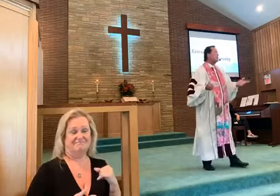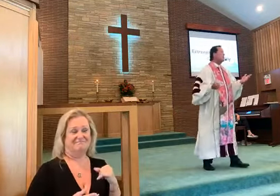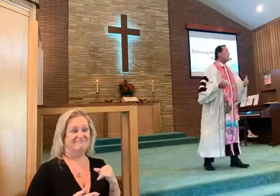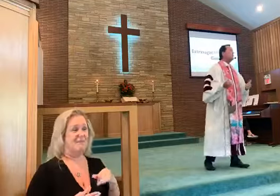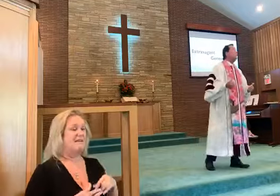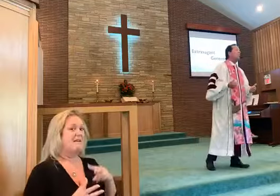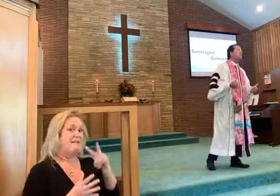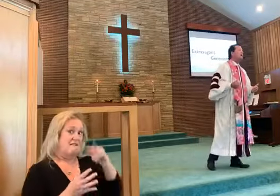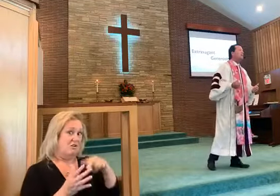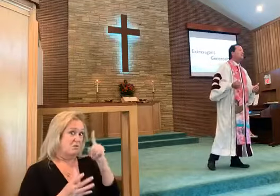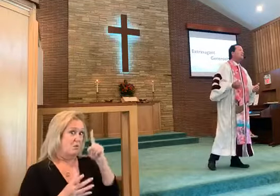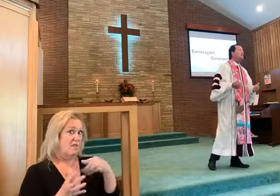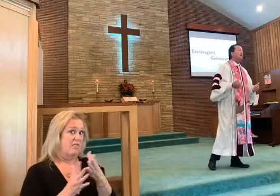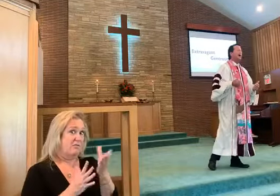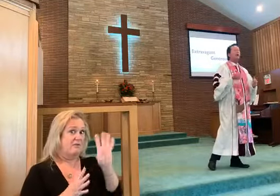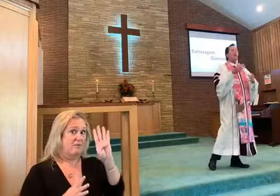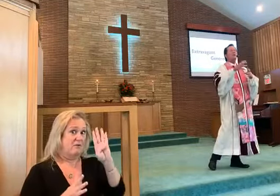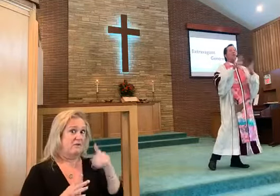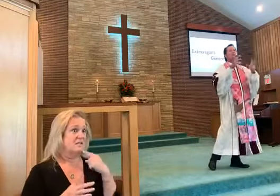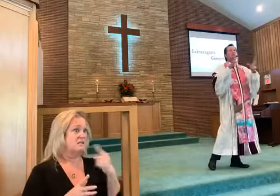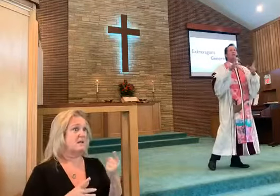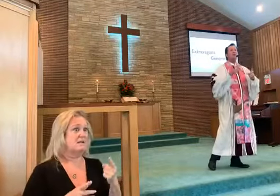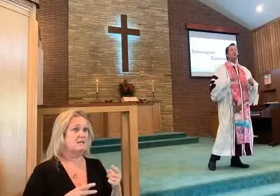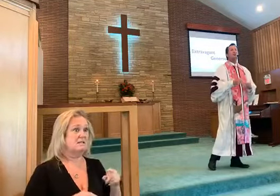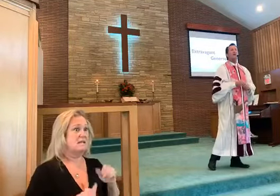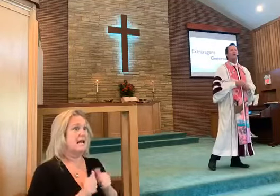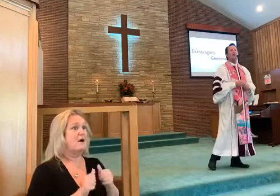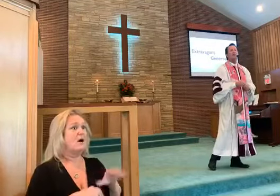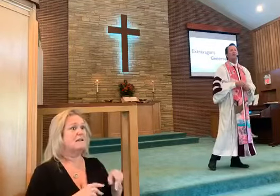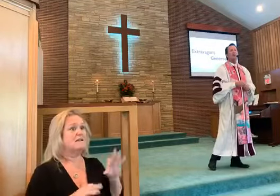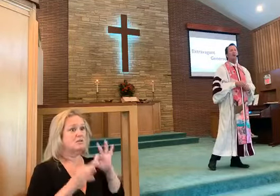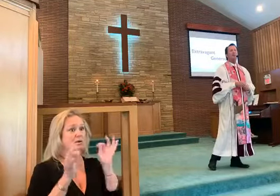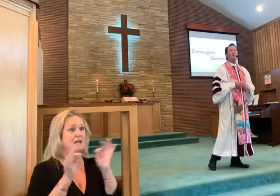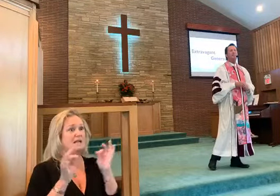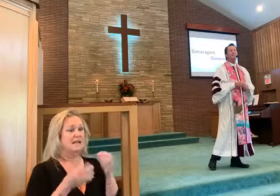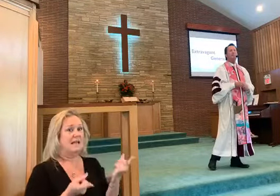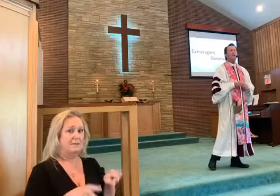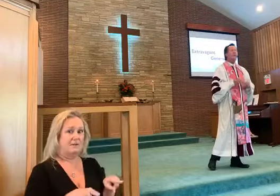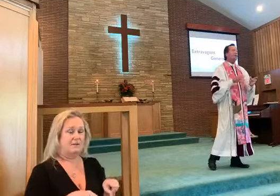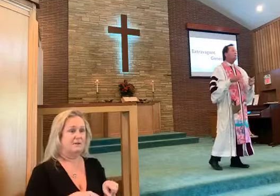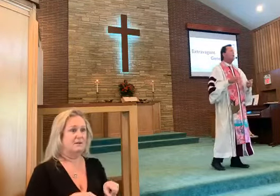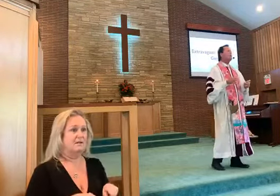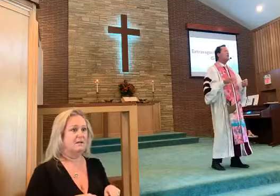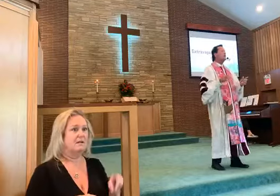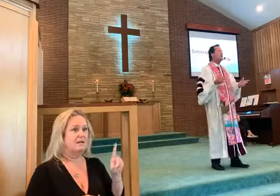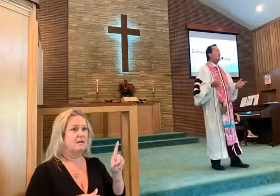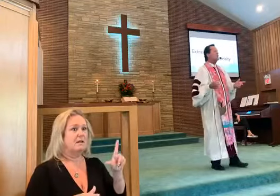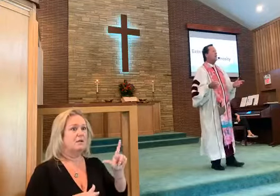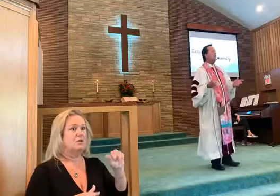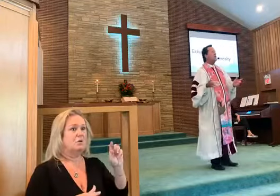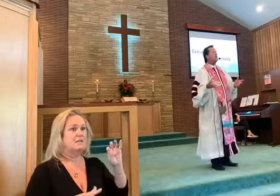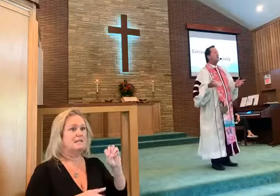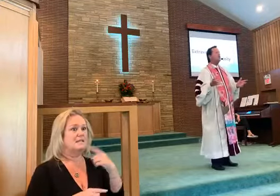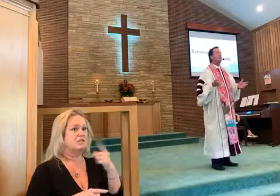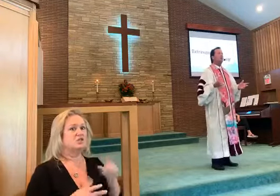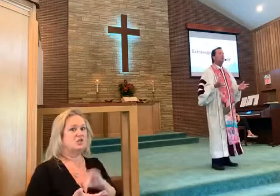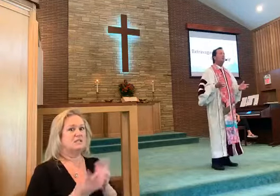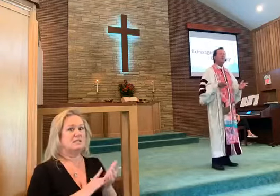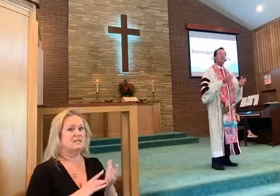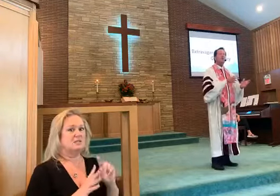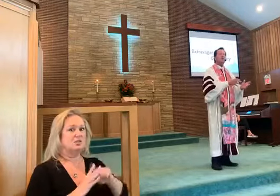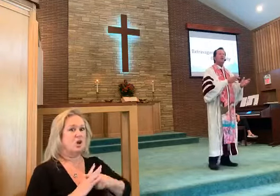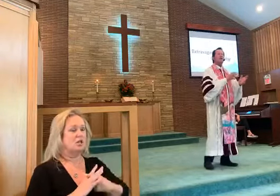it. Verses 1 through 4 tell us how all this storytelling came about. Luke says Jesus has gotten ready to do